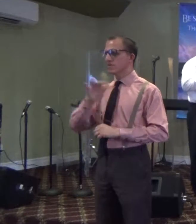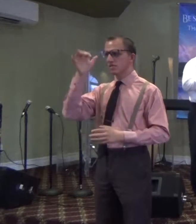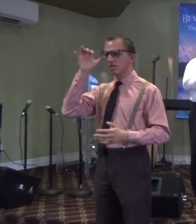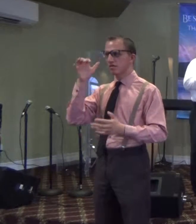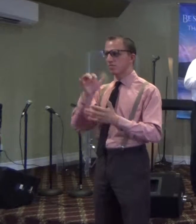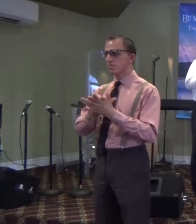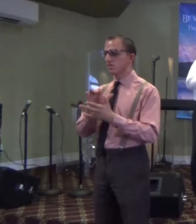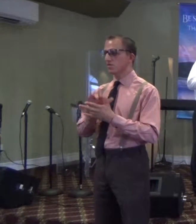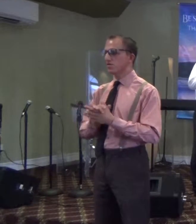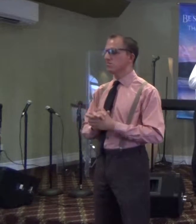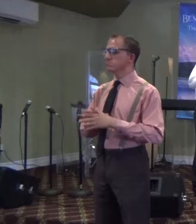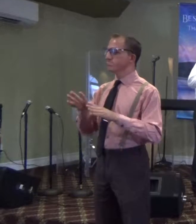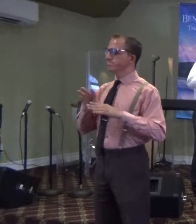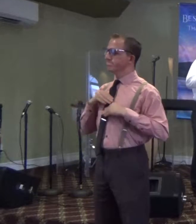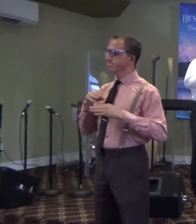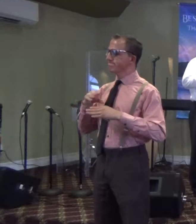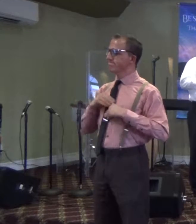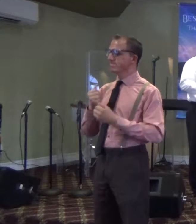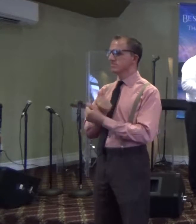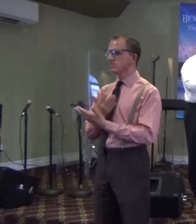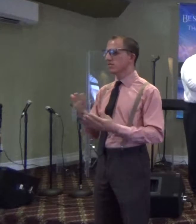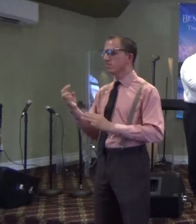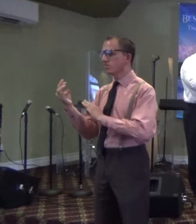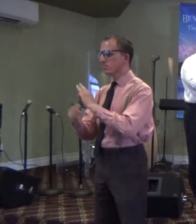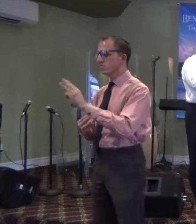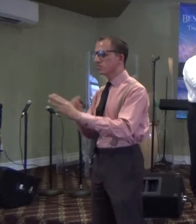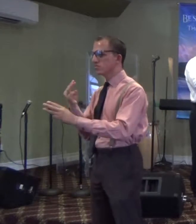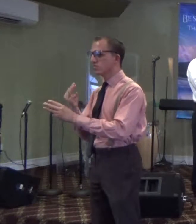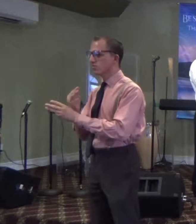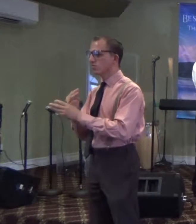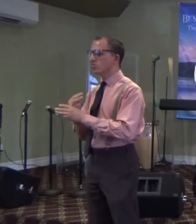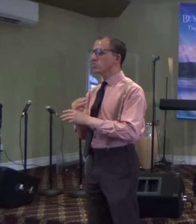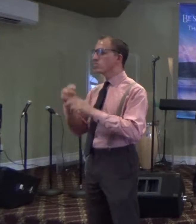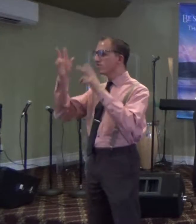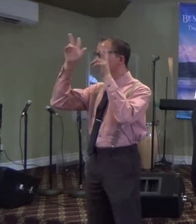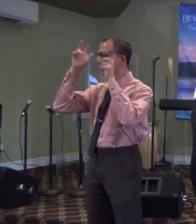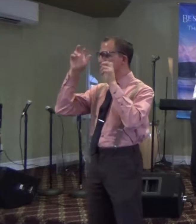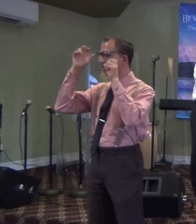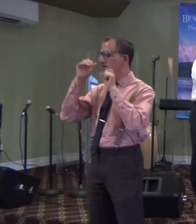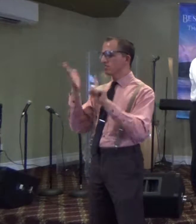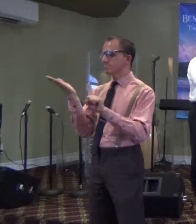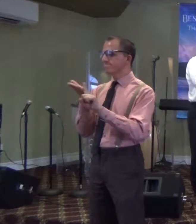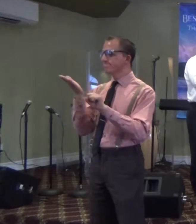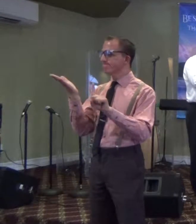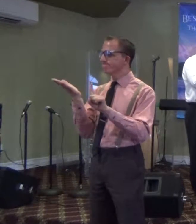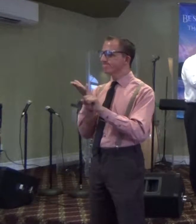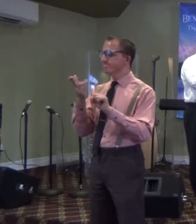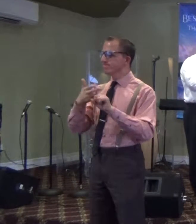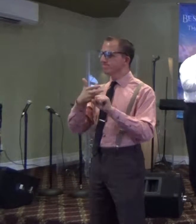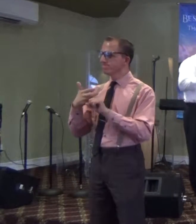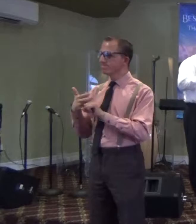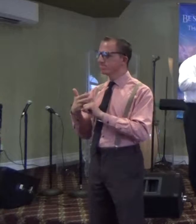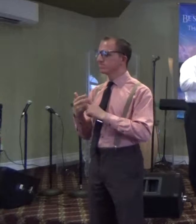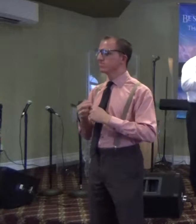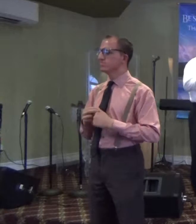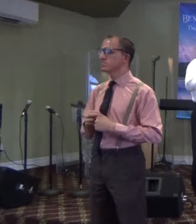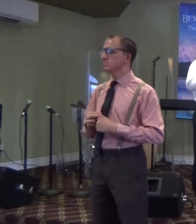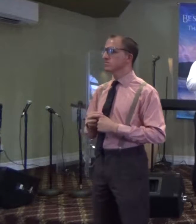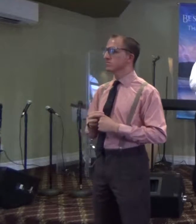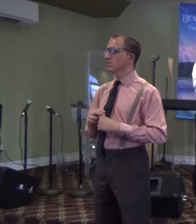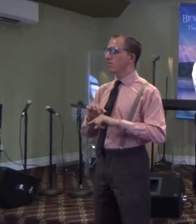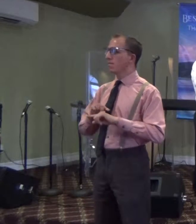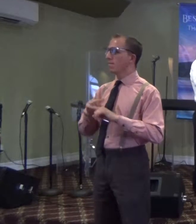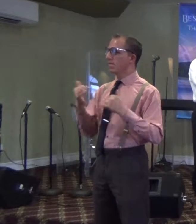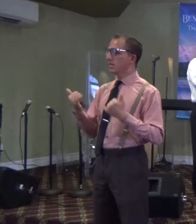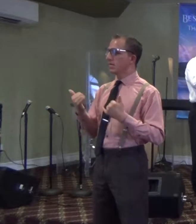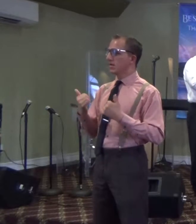world, conforme al príncipe de la potestad del aire, according to Satanás, the principle of the air, the devil, el espíritu que ahora opera